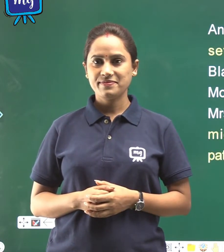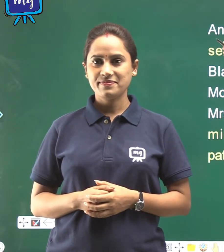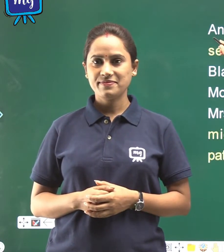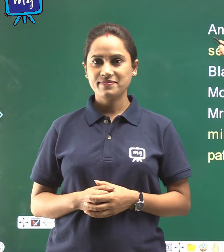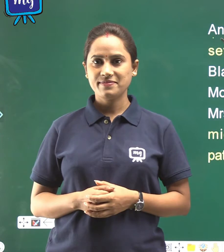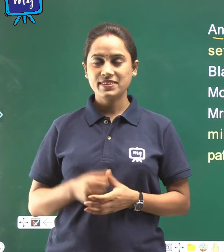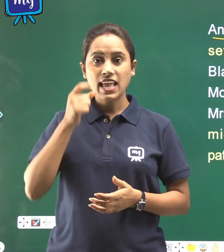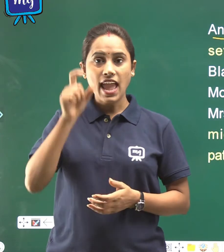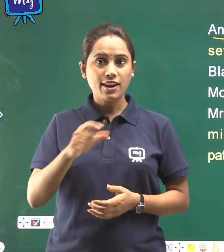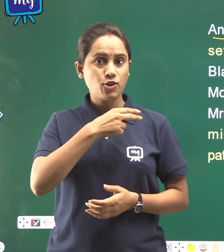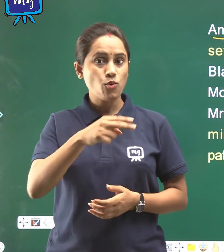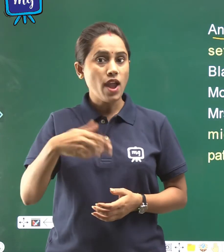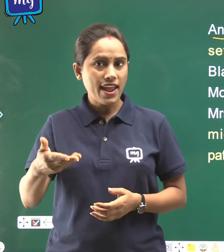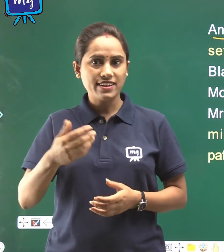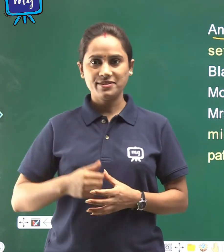Andrew and